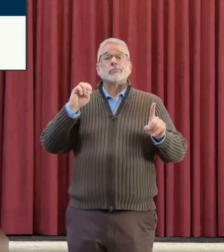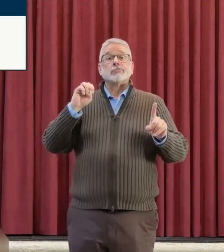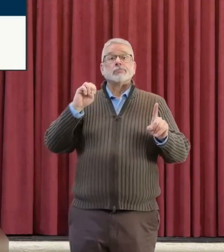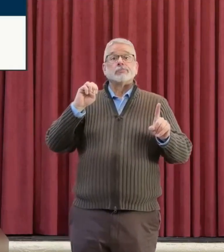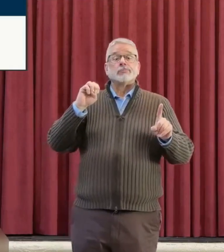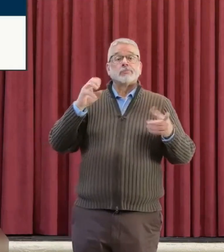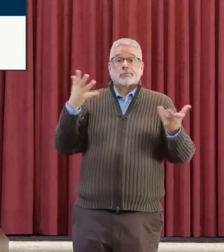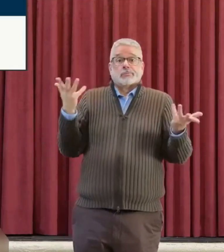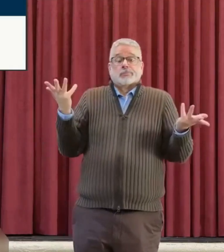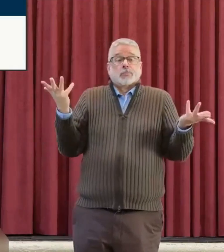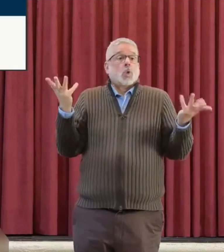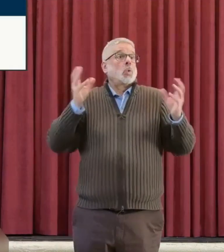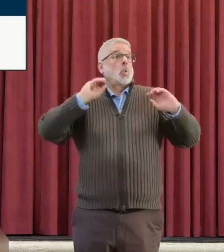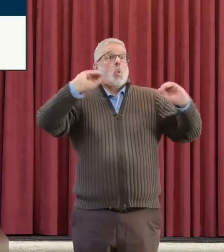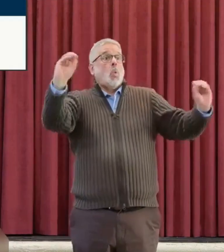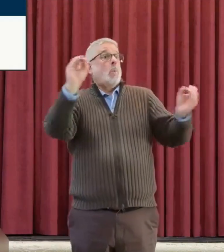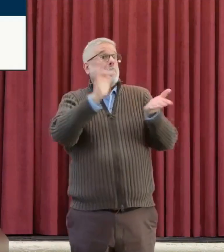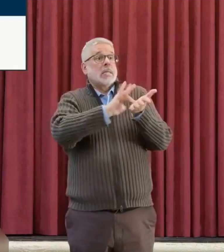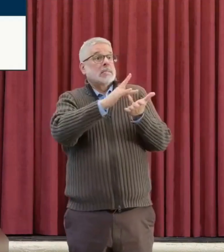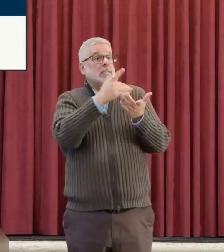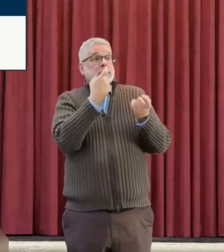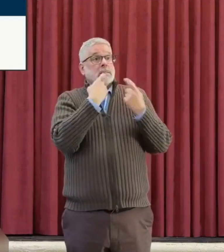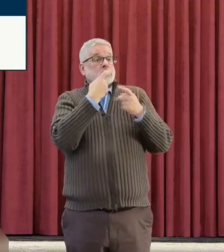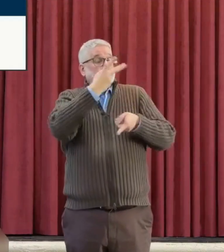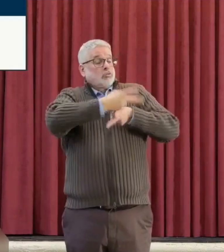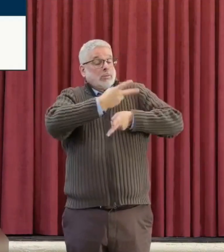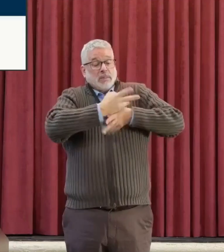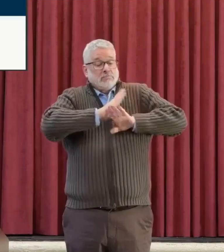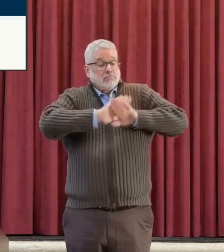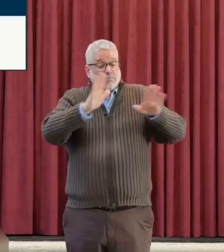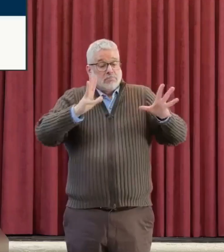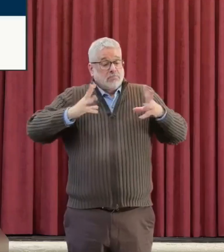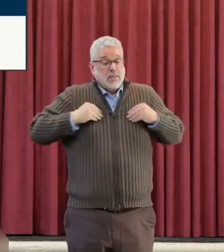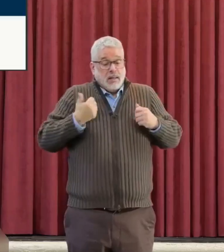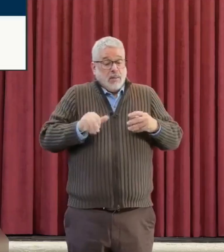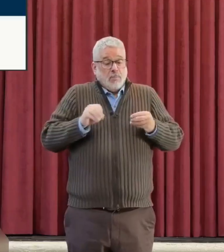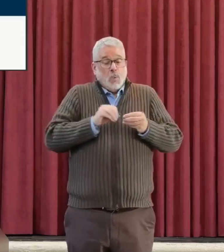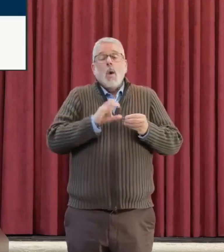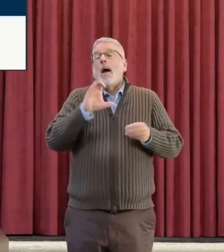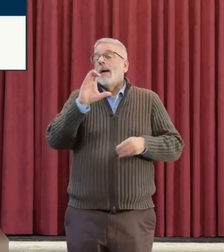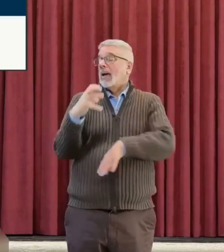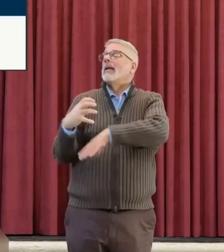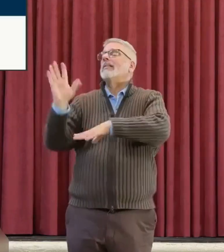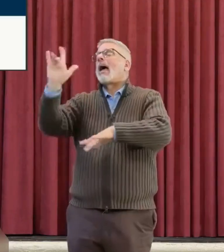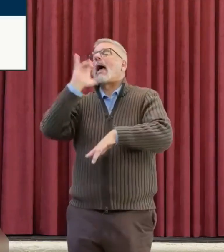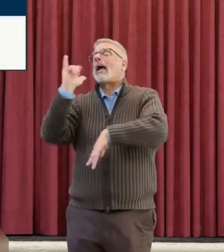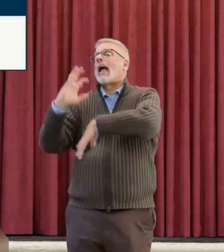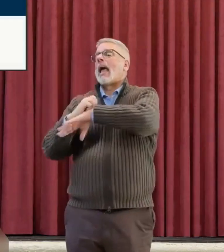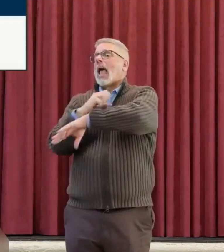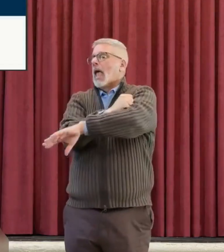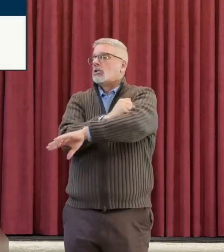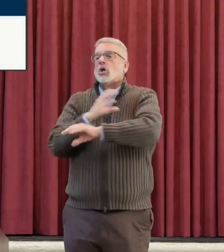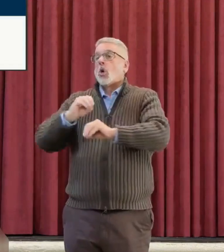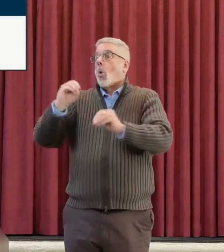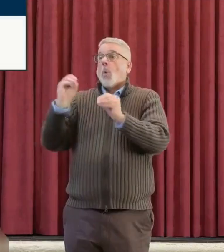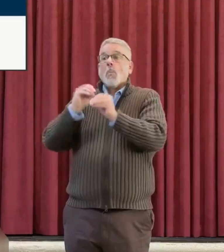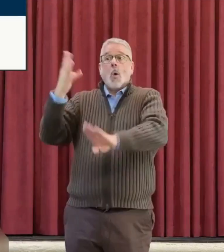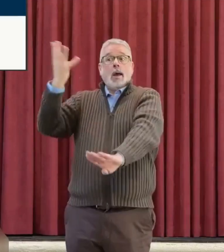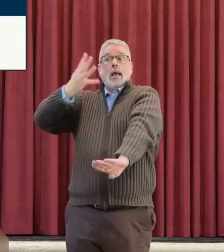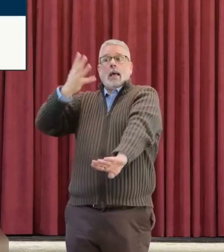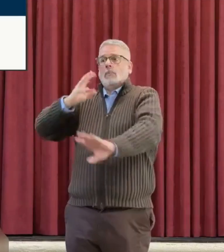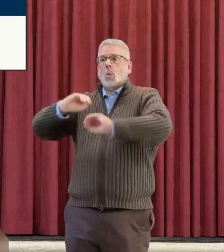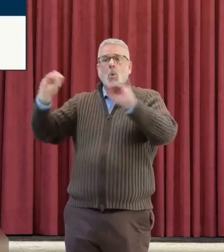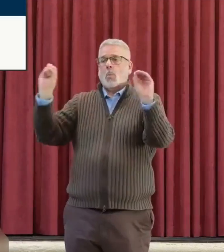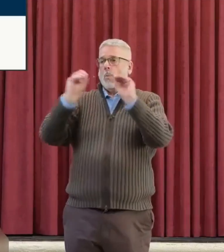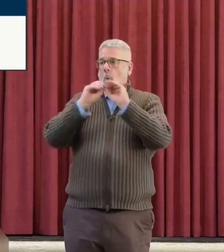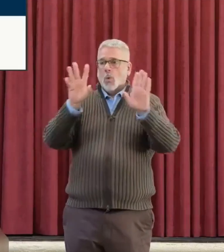the curative care and the treatment. Like say if you have cancer, you cannot get chemotherapy if it's going on,